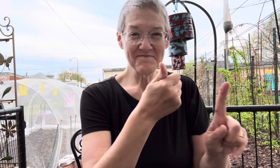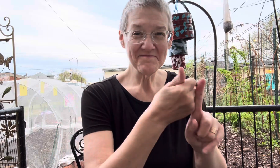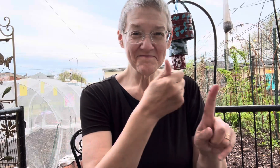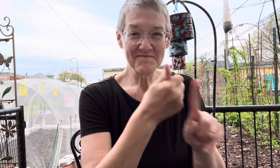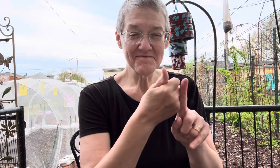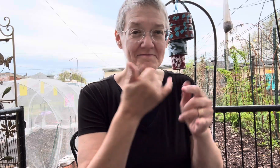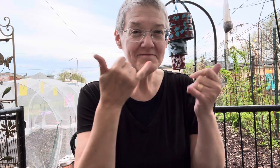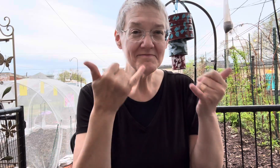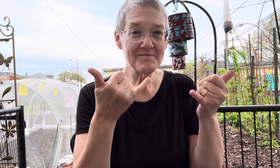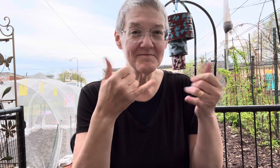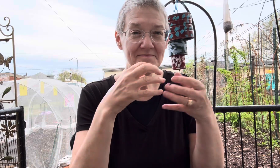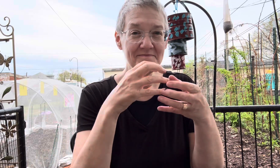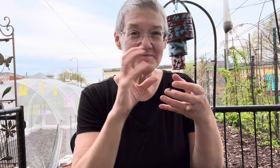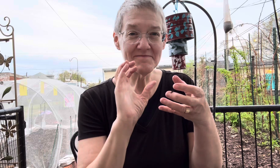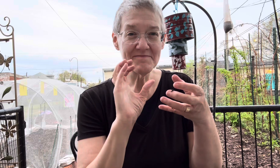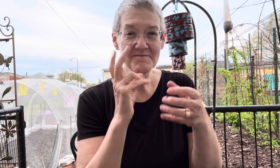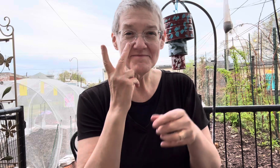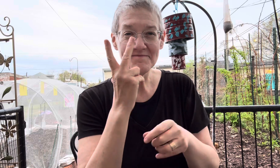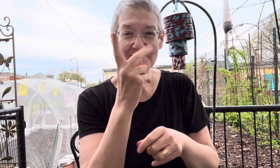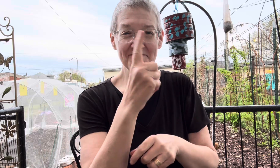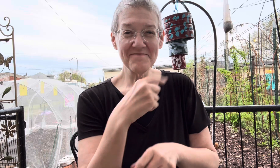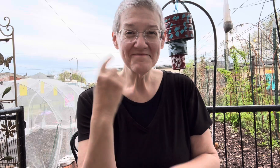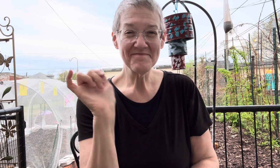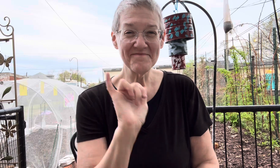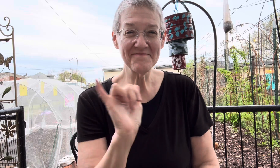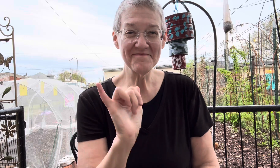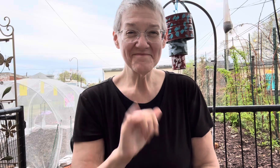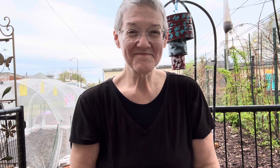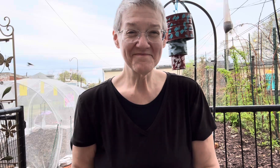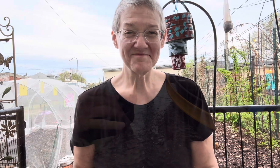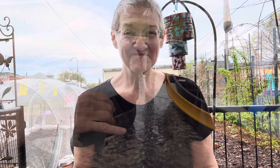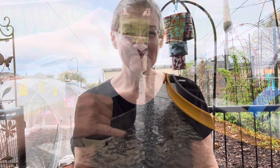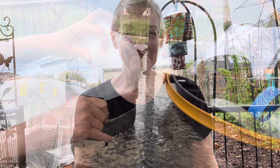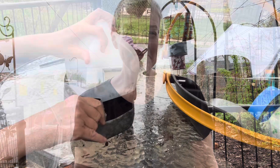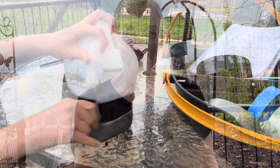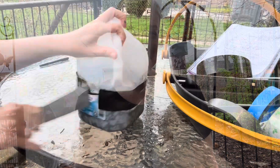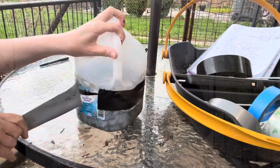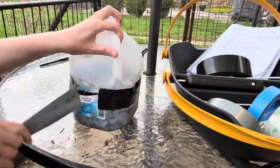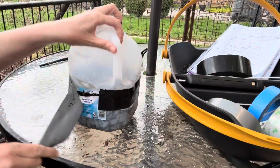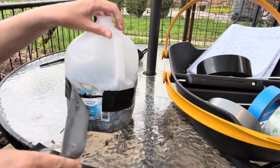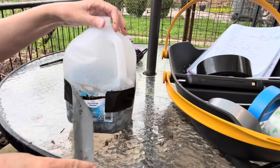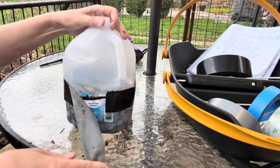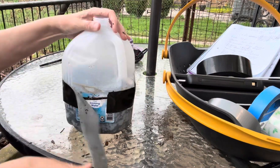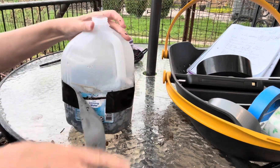out there and they germinated on their own. Now it's time to open them up and see what they look like.